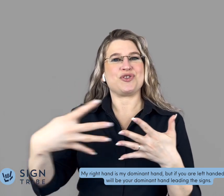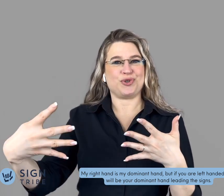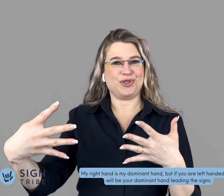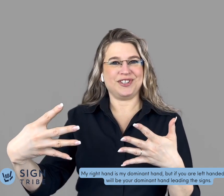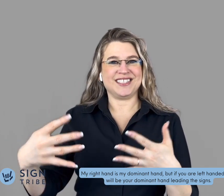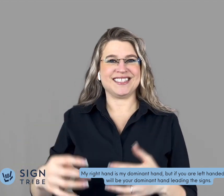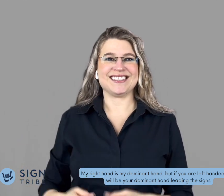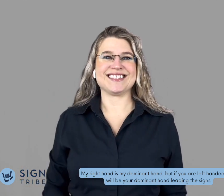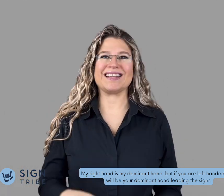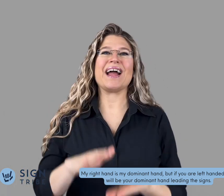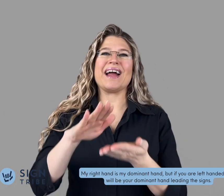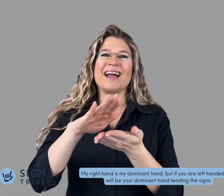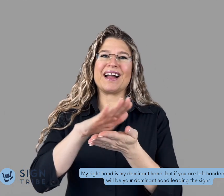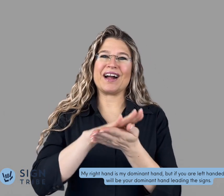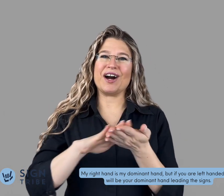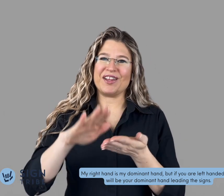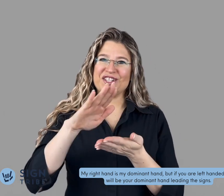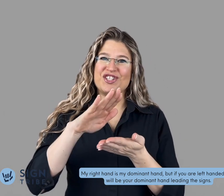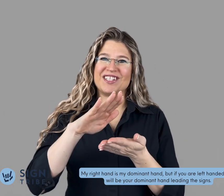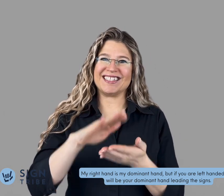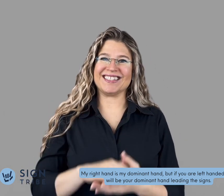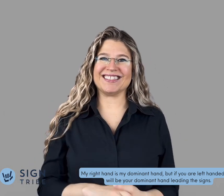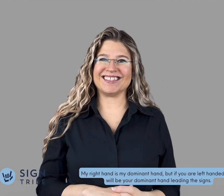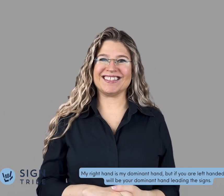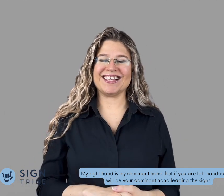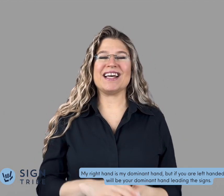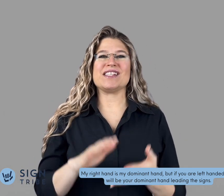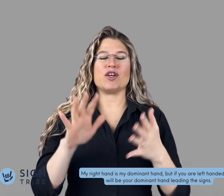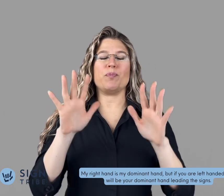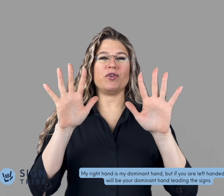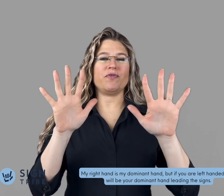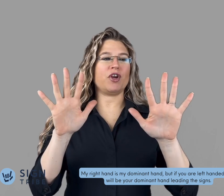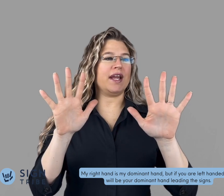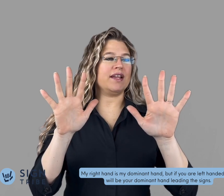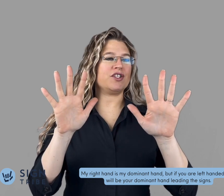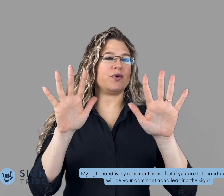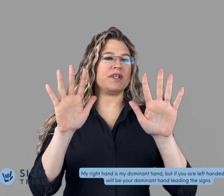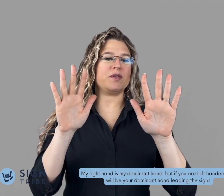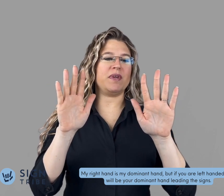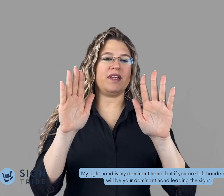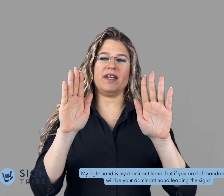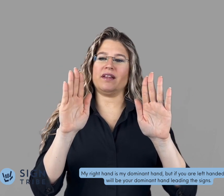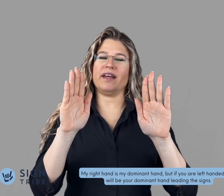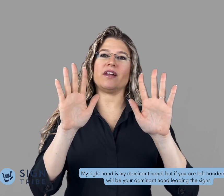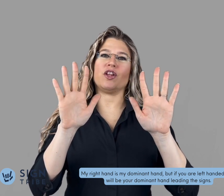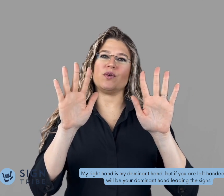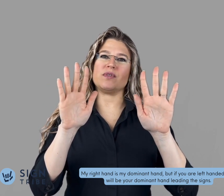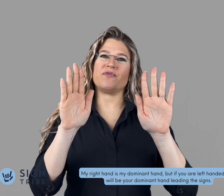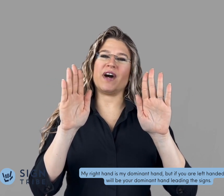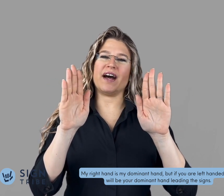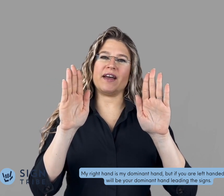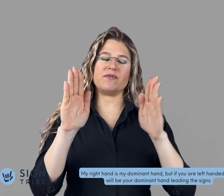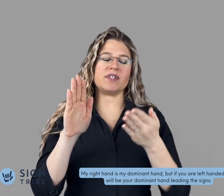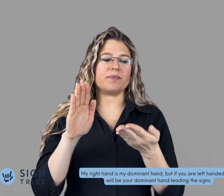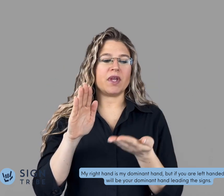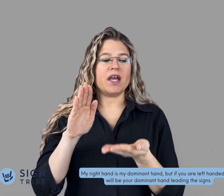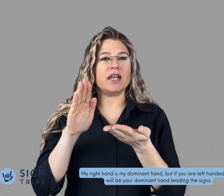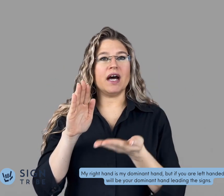Schedule. College. So both of your hands are going to be in like closed 5s,